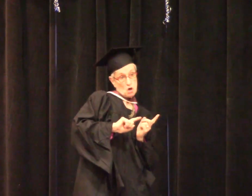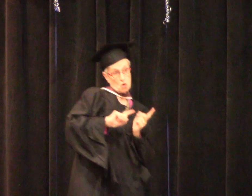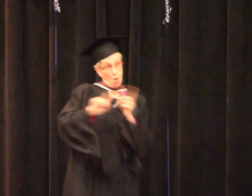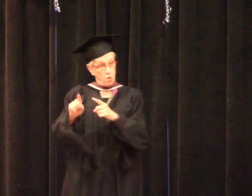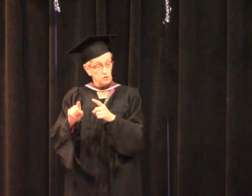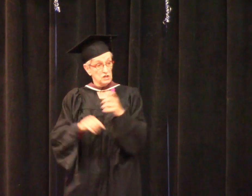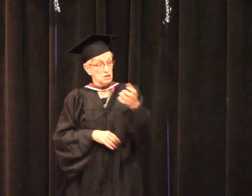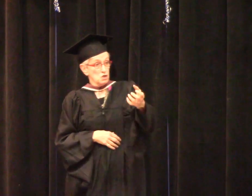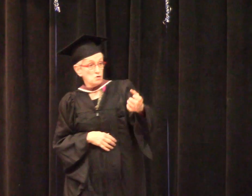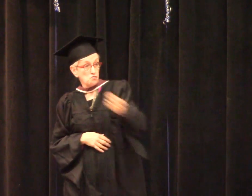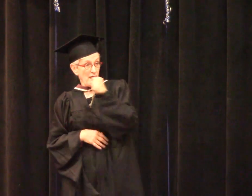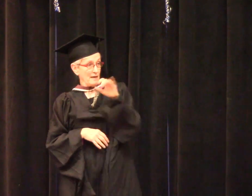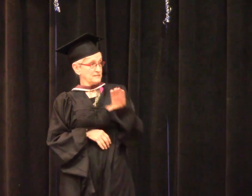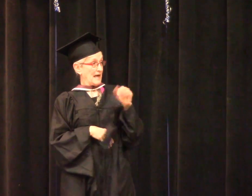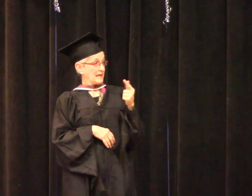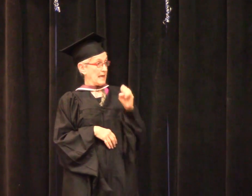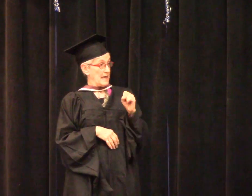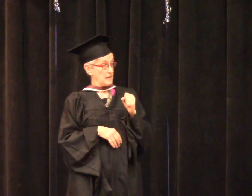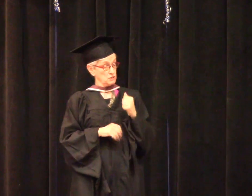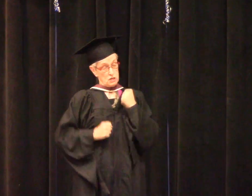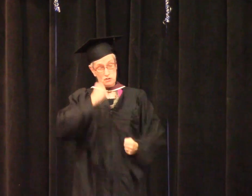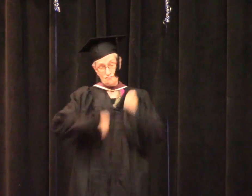but instead, I'm going to help this bird.